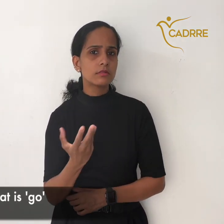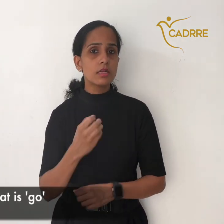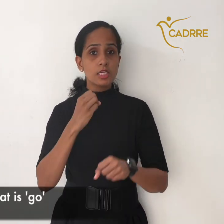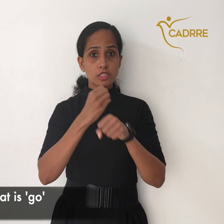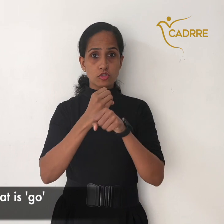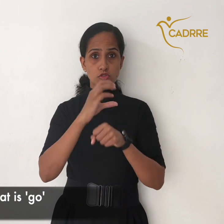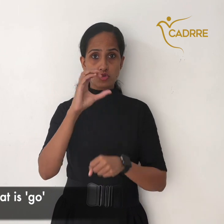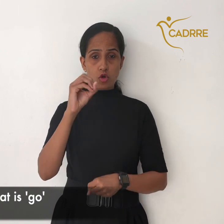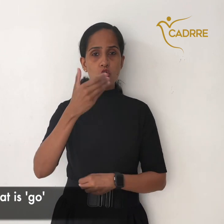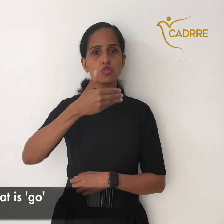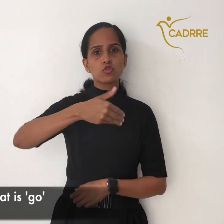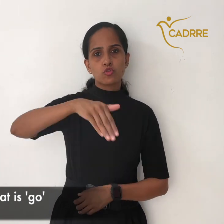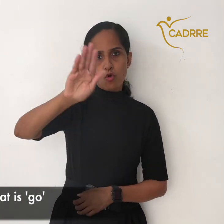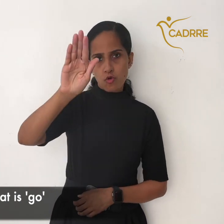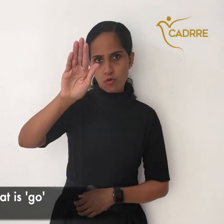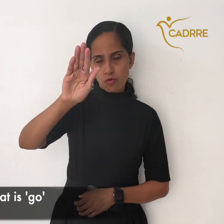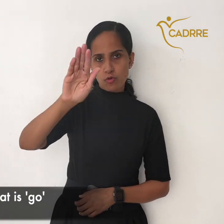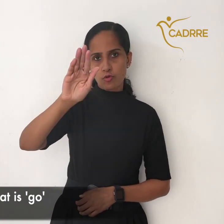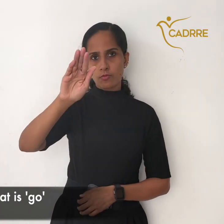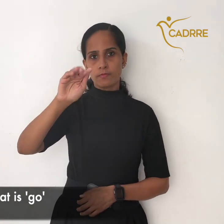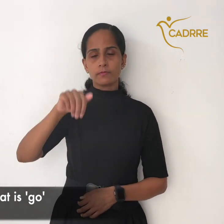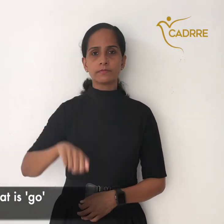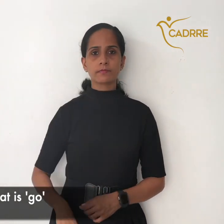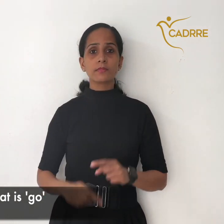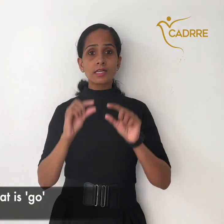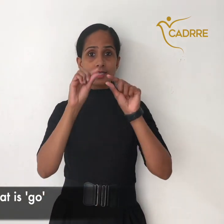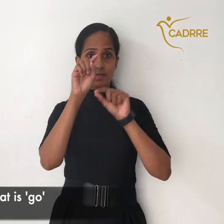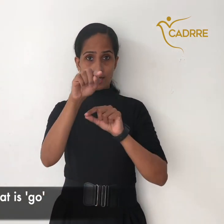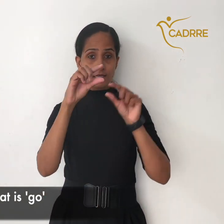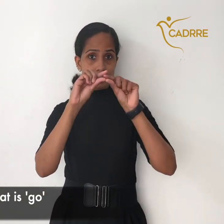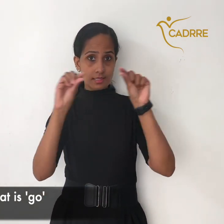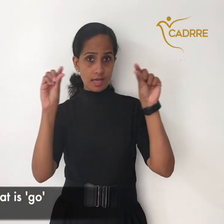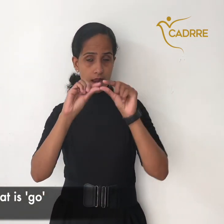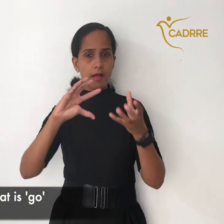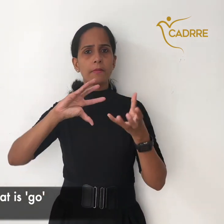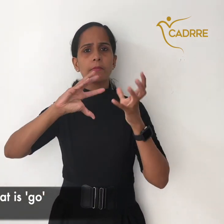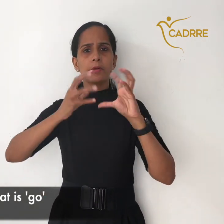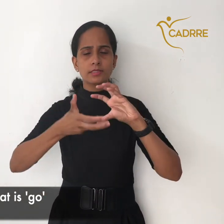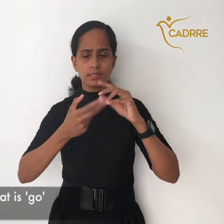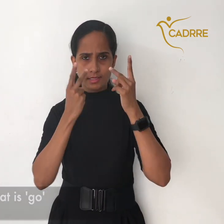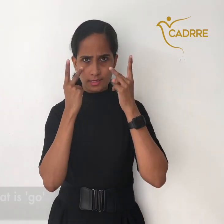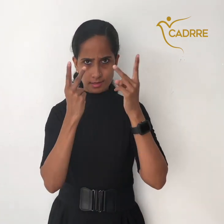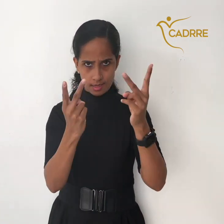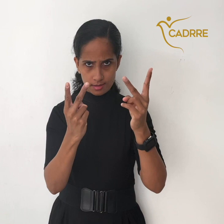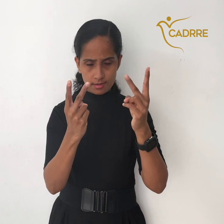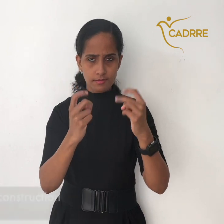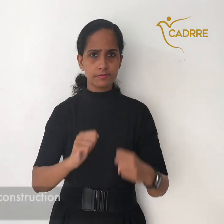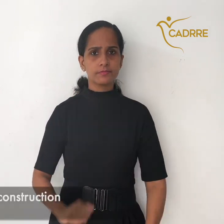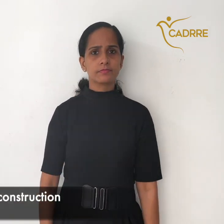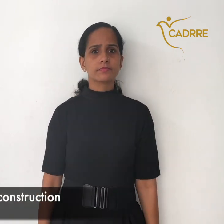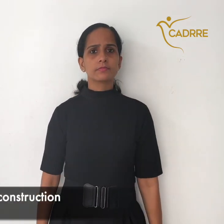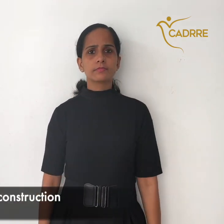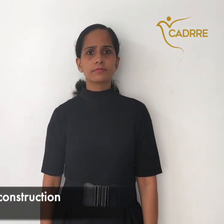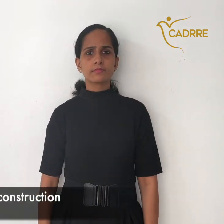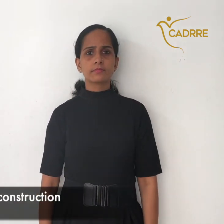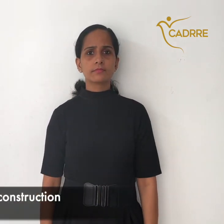The first verb we will look at is go. Let's look at the